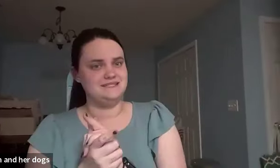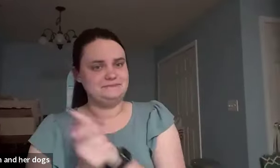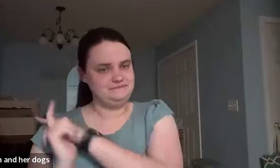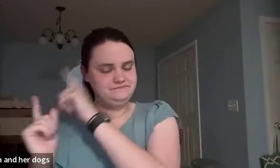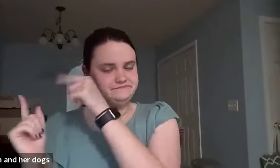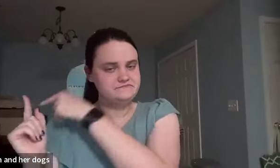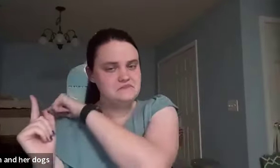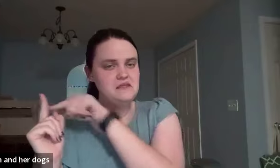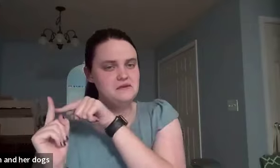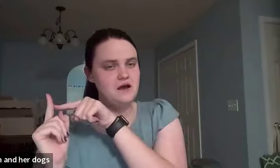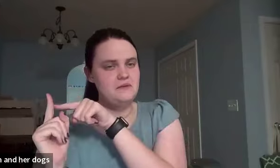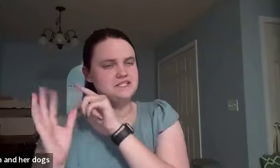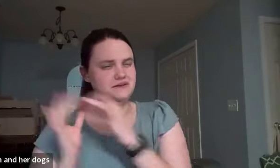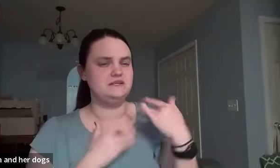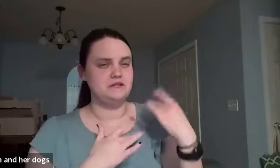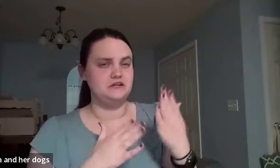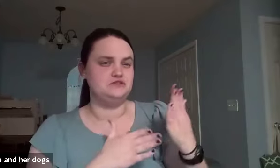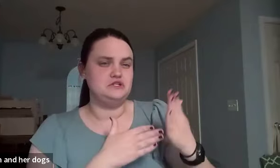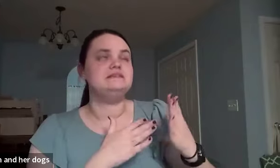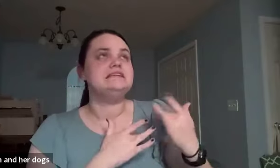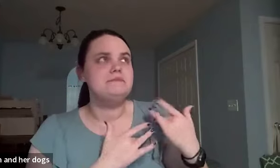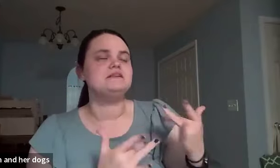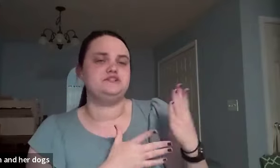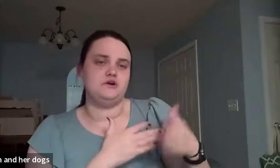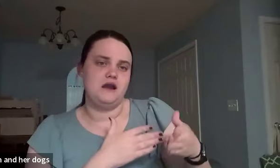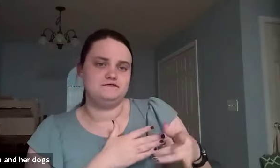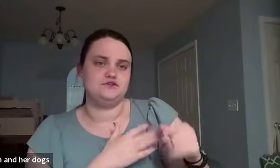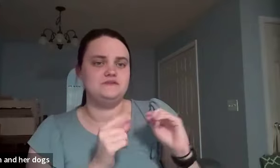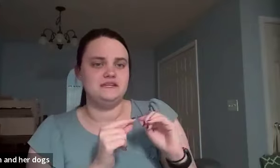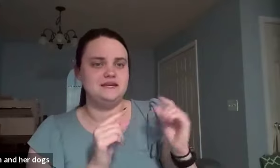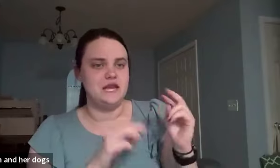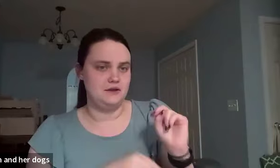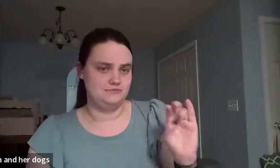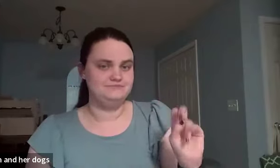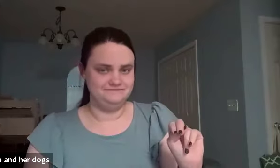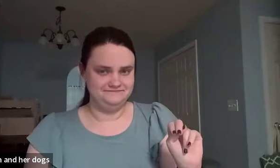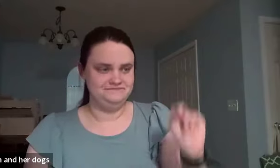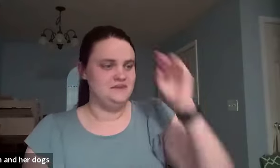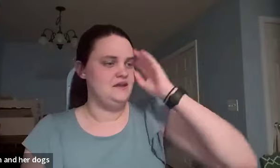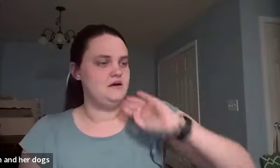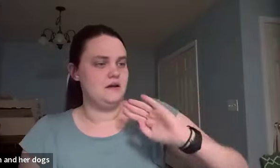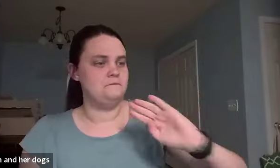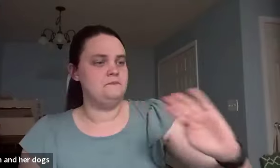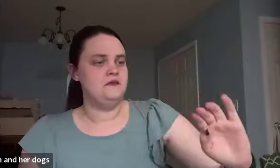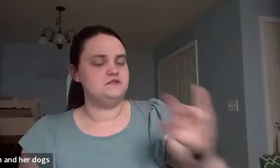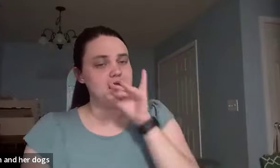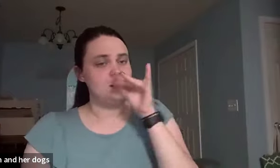yes. Adjectives typically do go after the noun. Okay, so we had